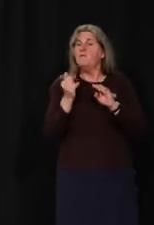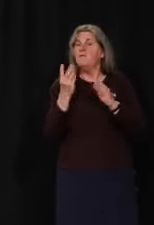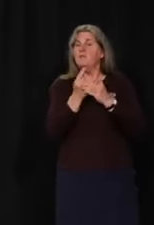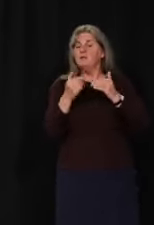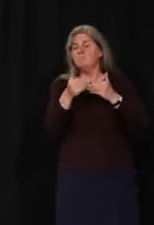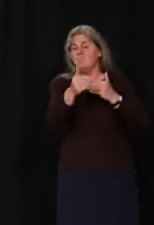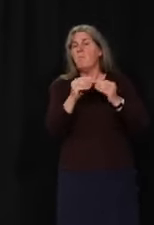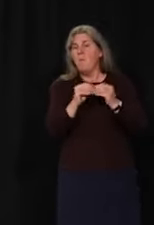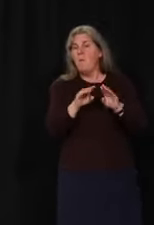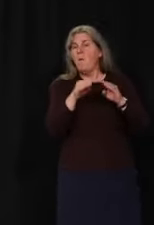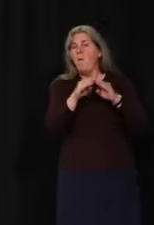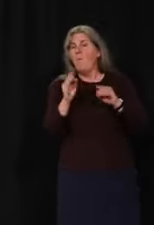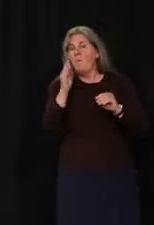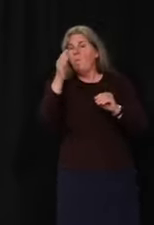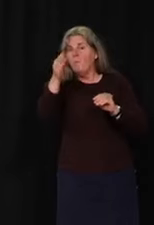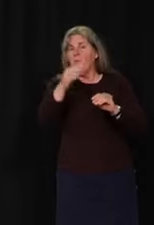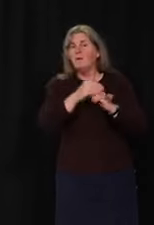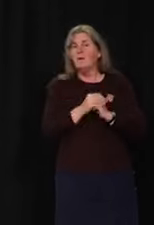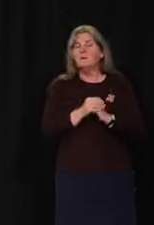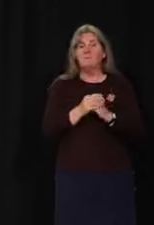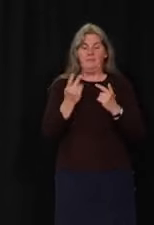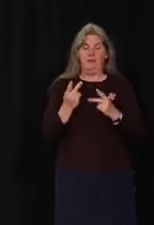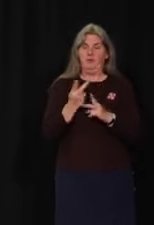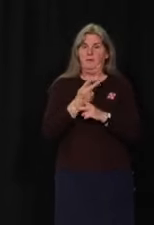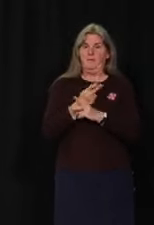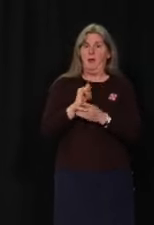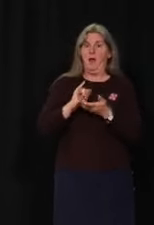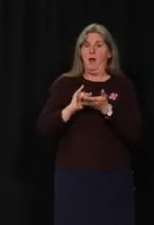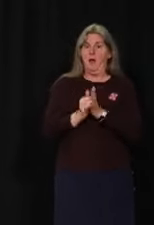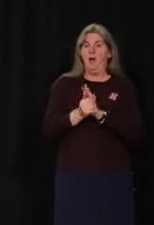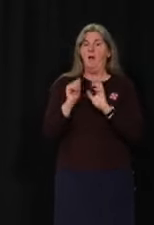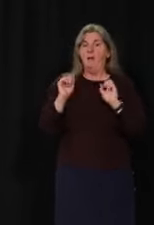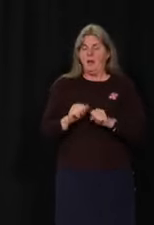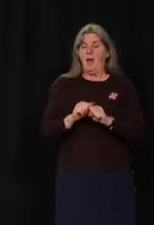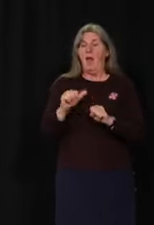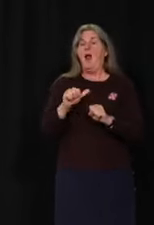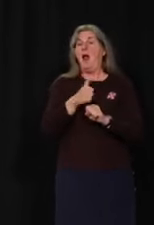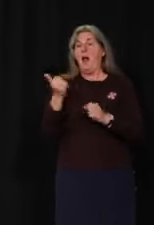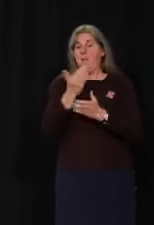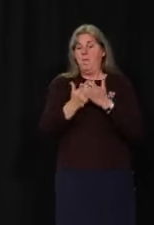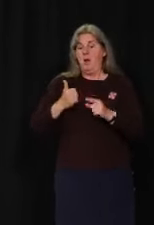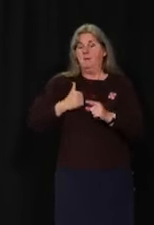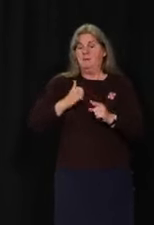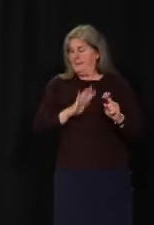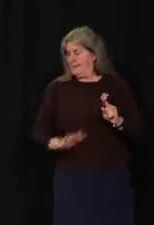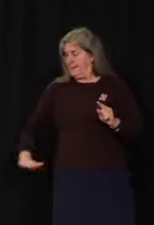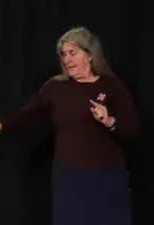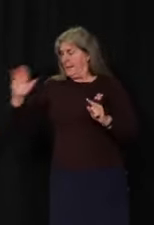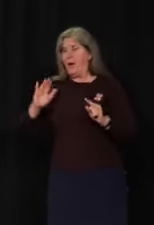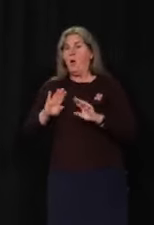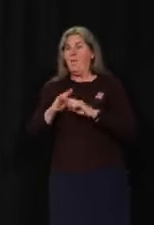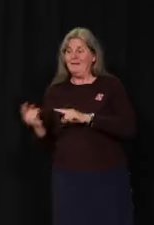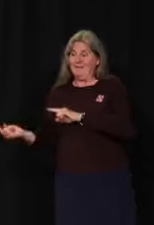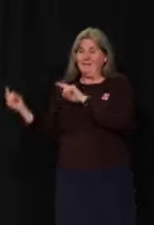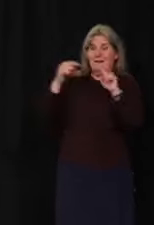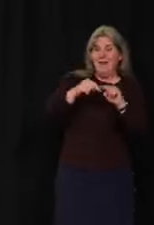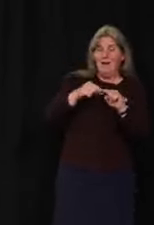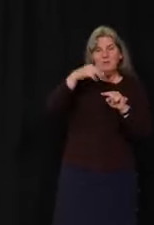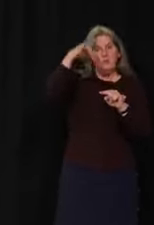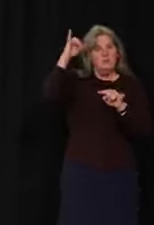weeks. We are working to allow people from Canadian jurisdictions as early as July 15th, with